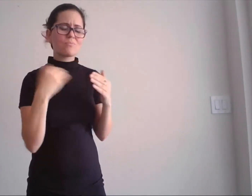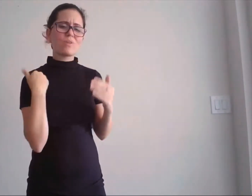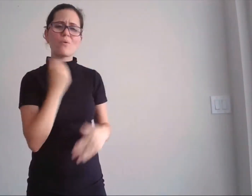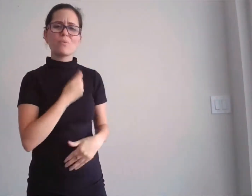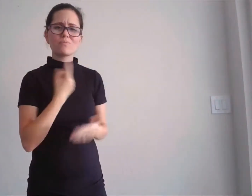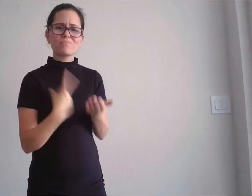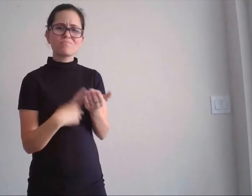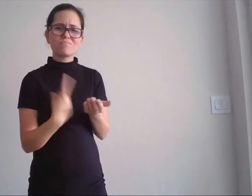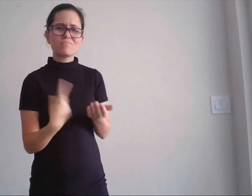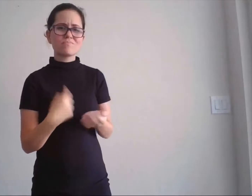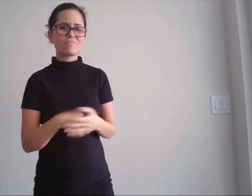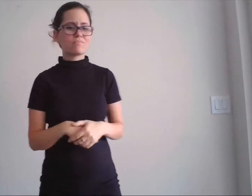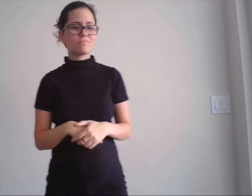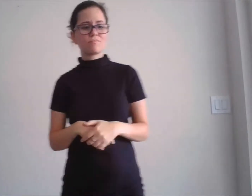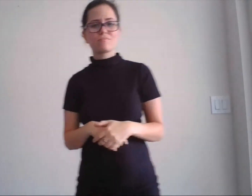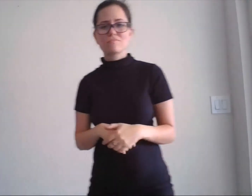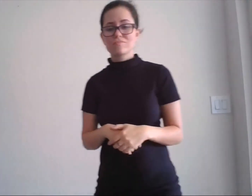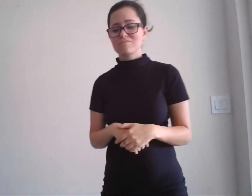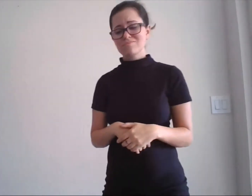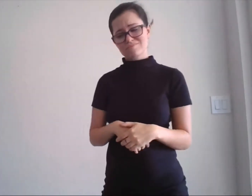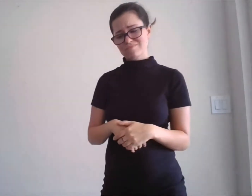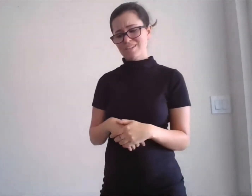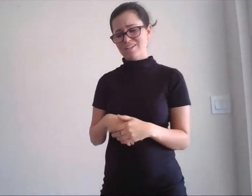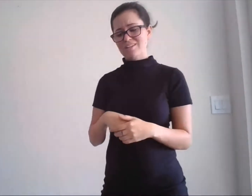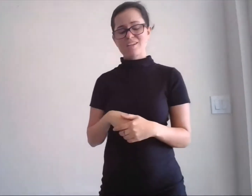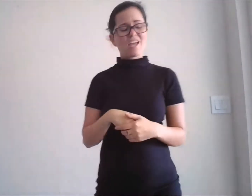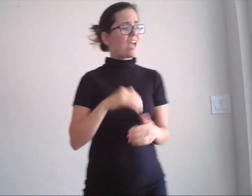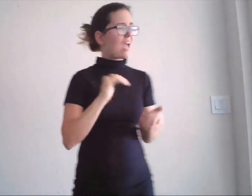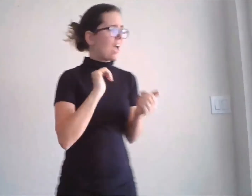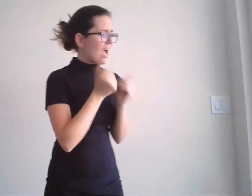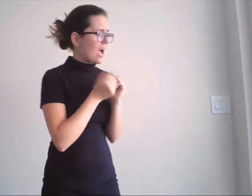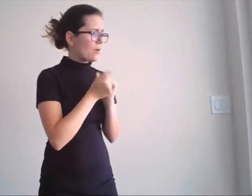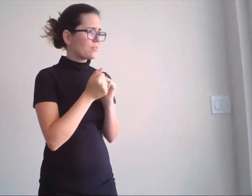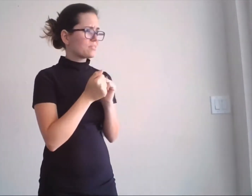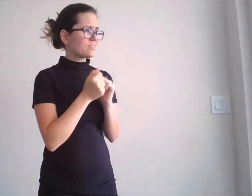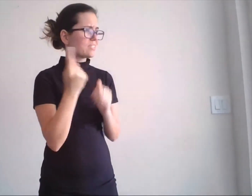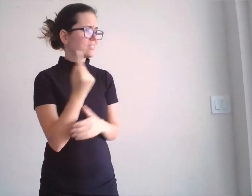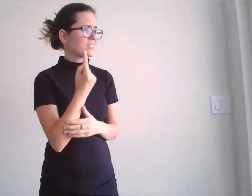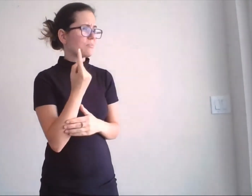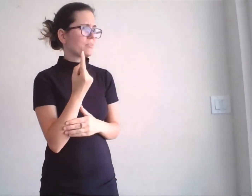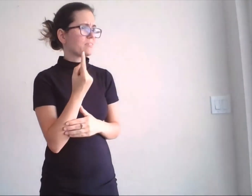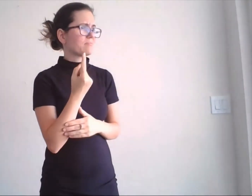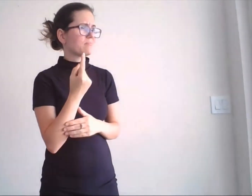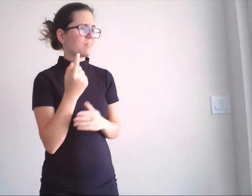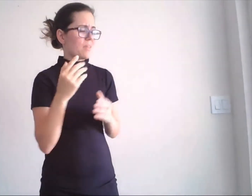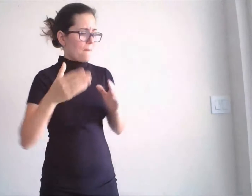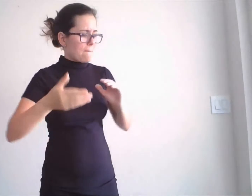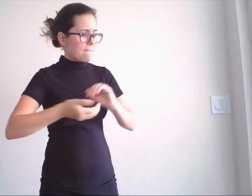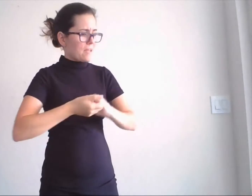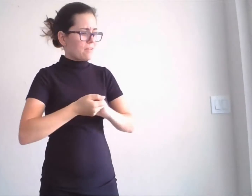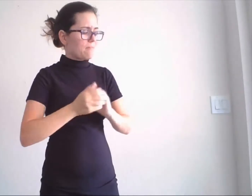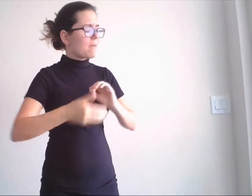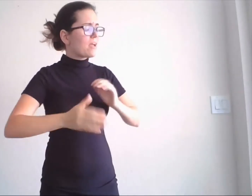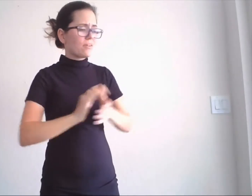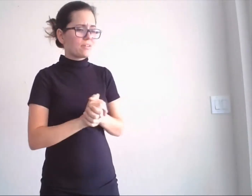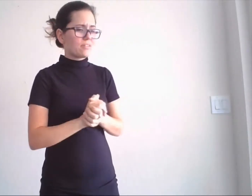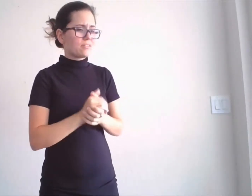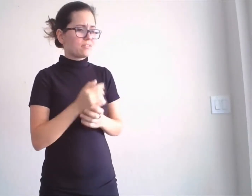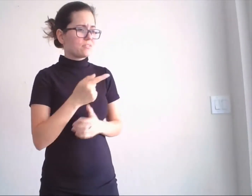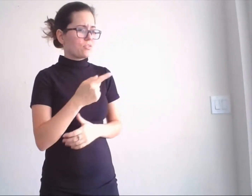love in? I think that's easy to stay married to. So someone who has controlled their house to be conducive